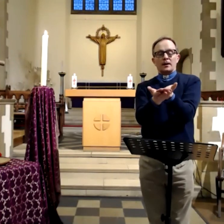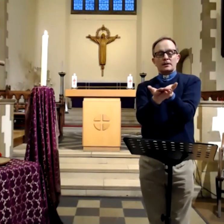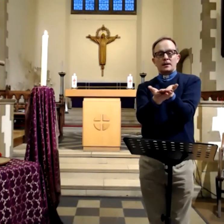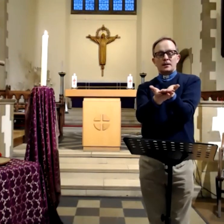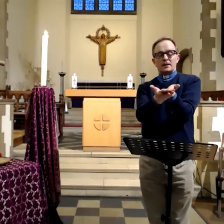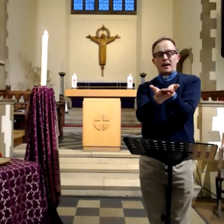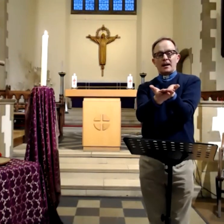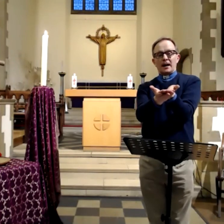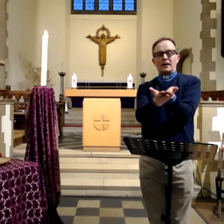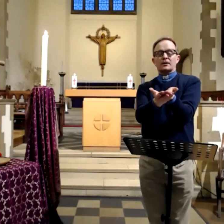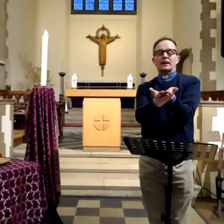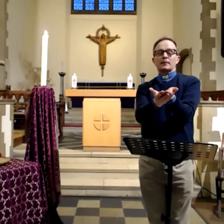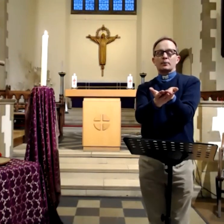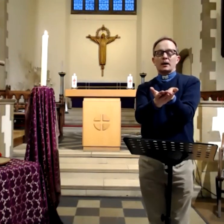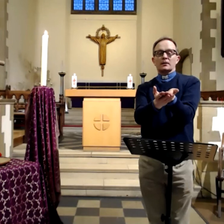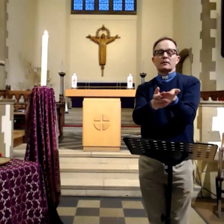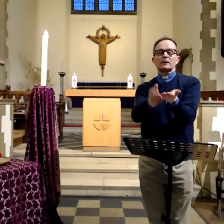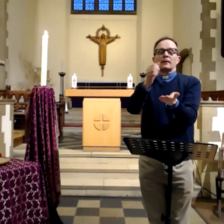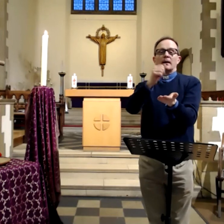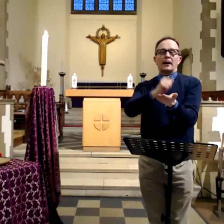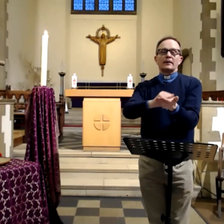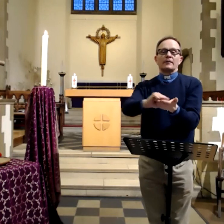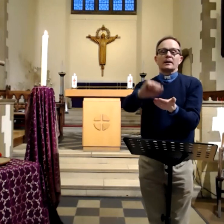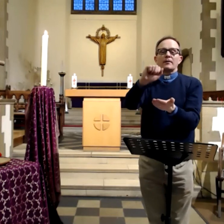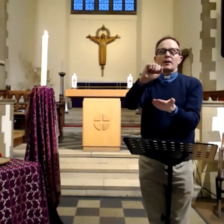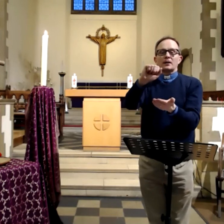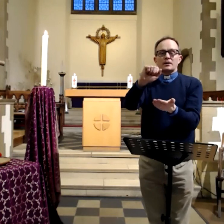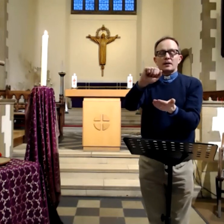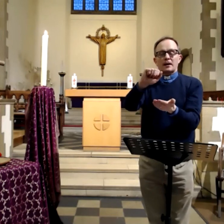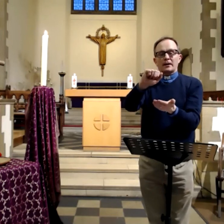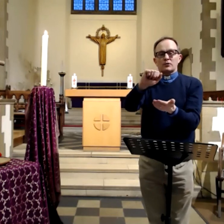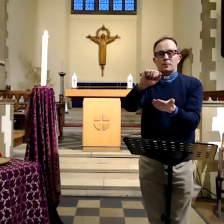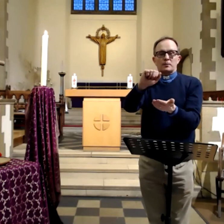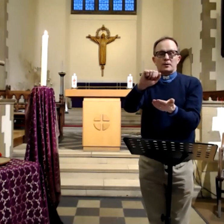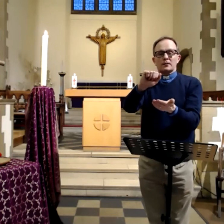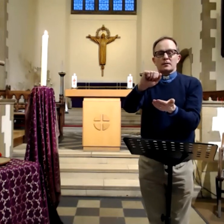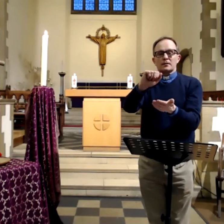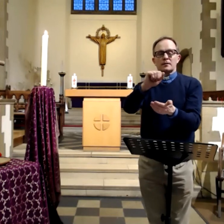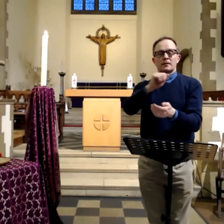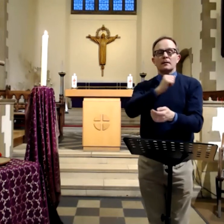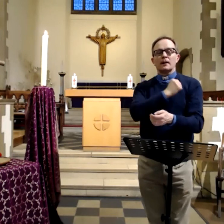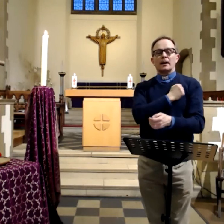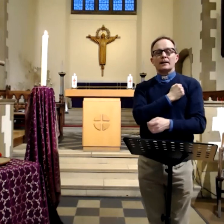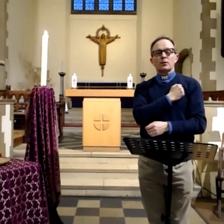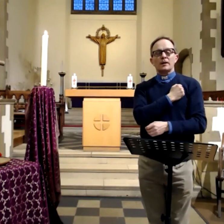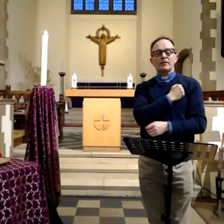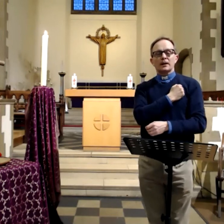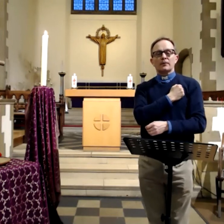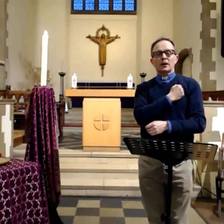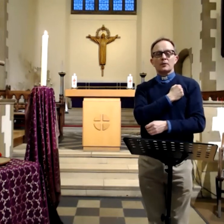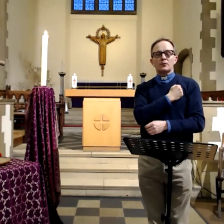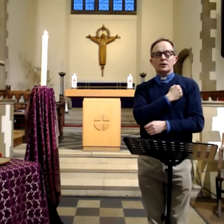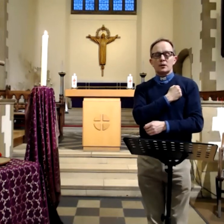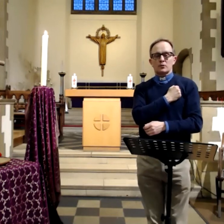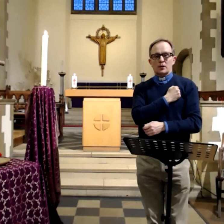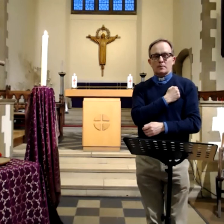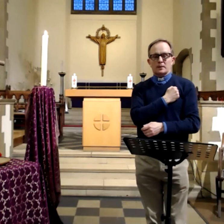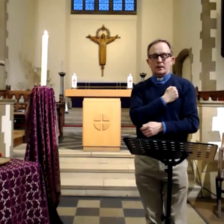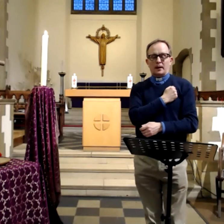this day our daily bread, and forgive us our trespasses, as we forgive those who trespass against